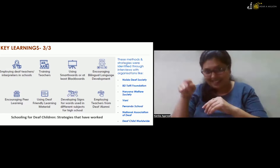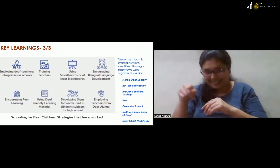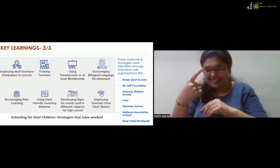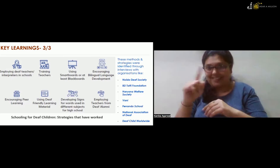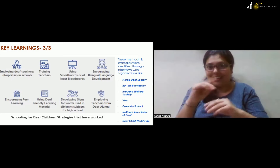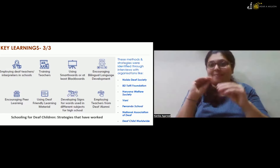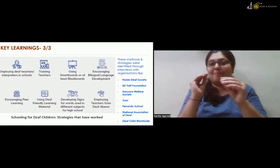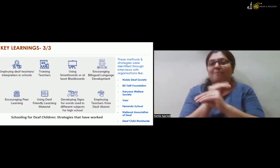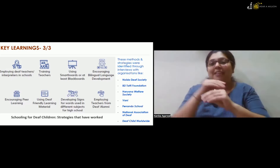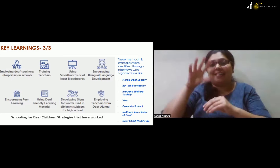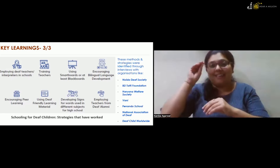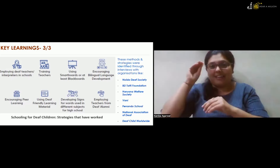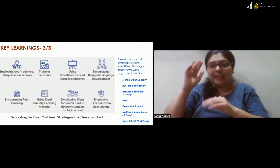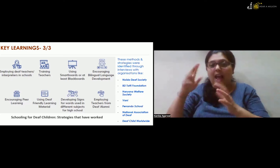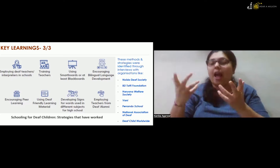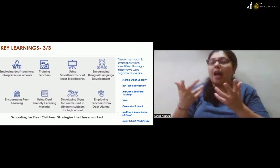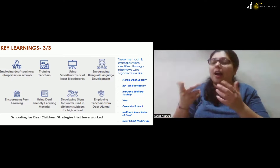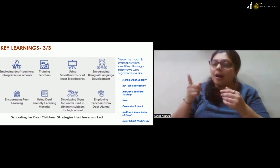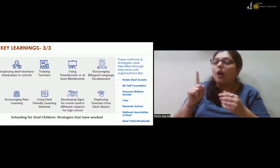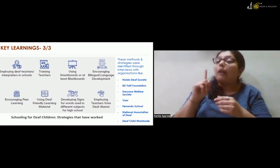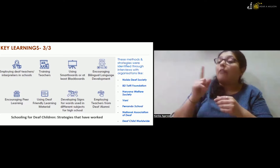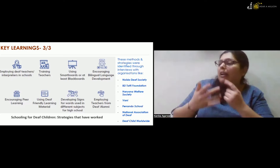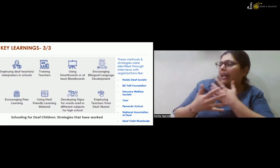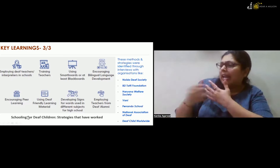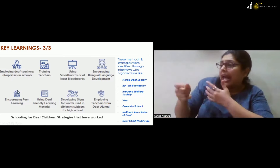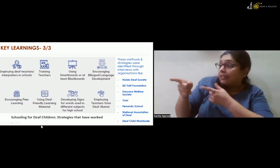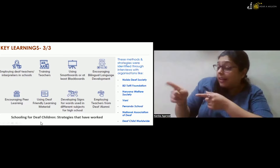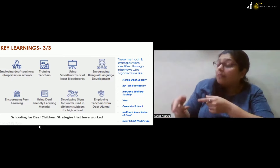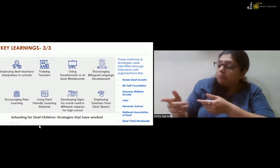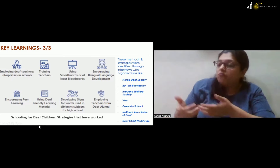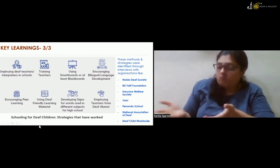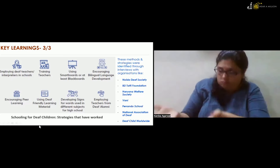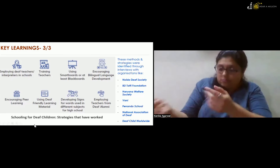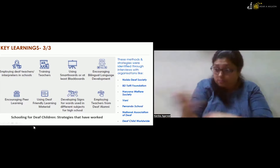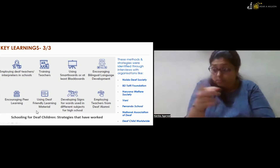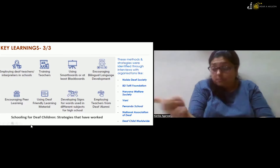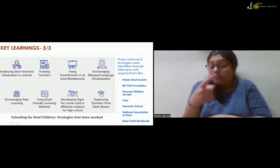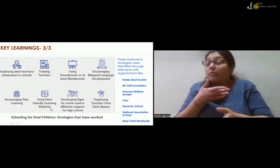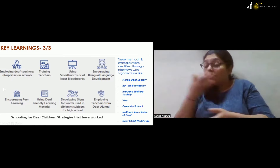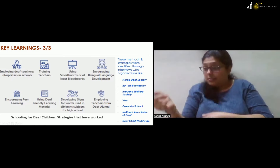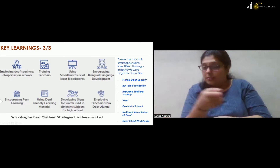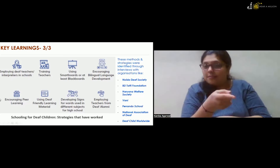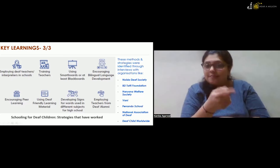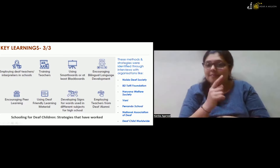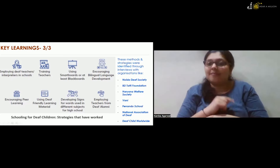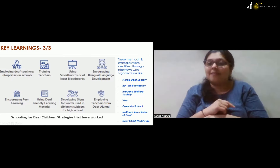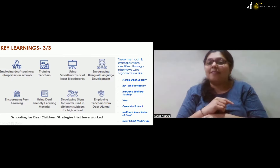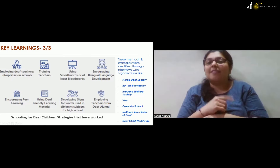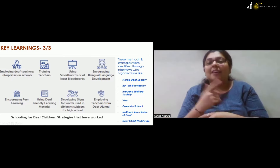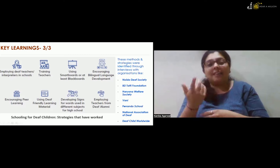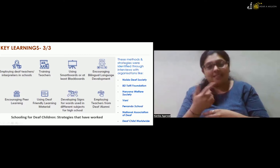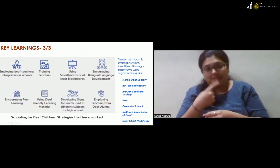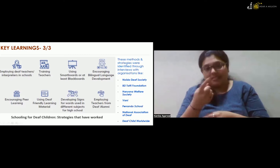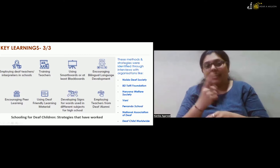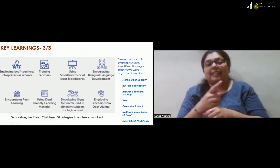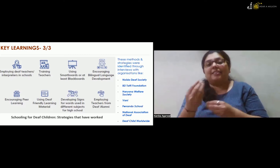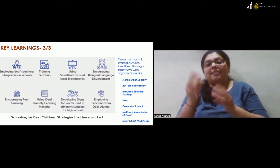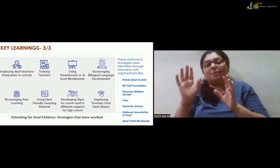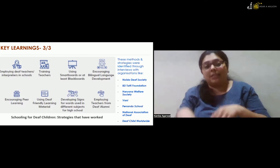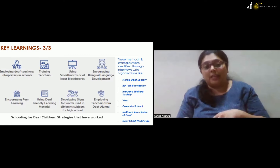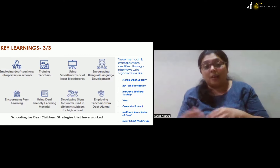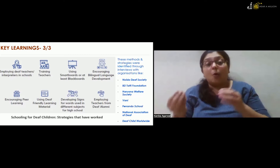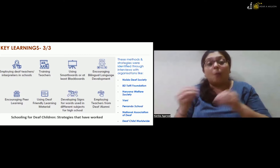So if you have the one kid who has understood very well, we could encourage that child,